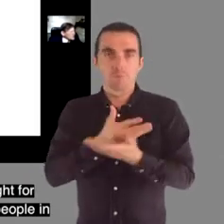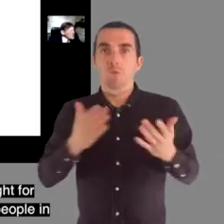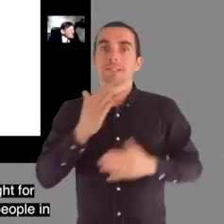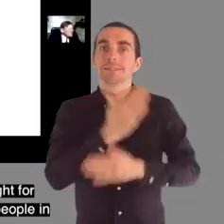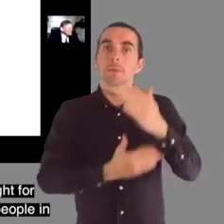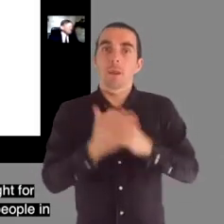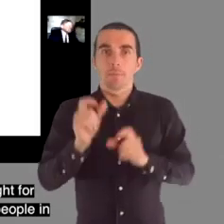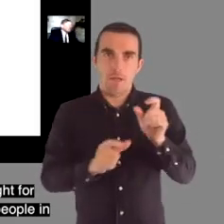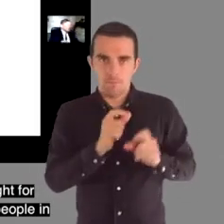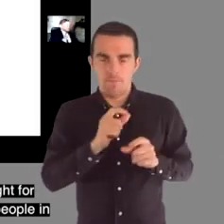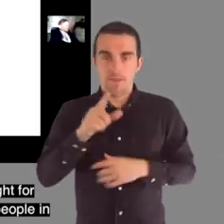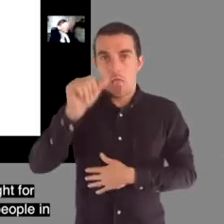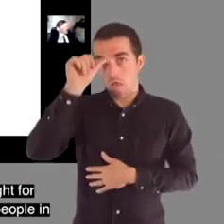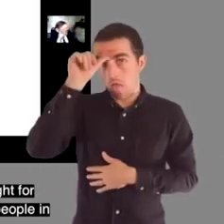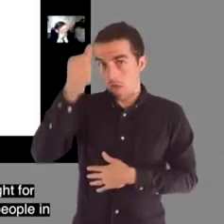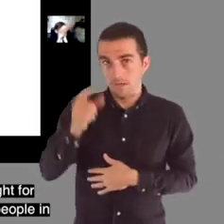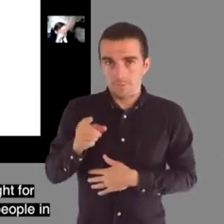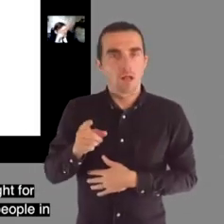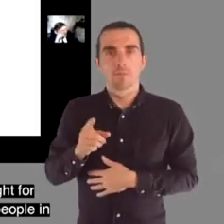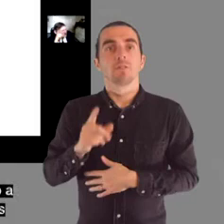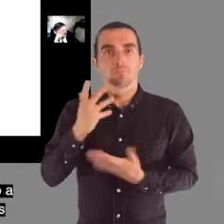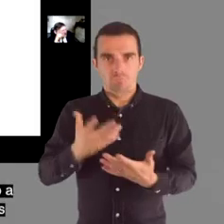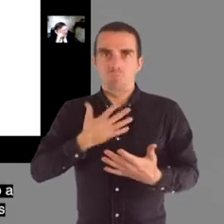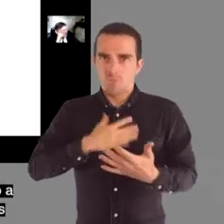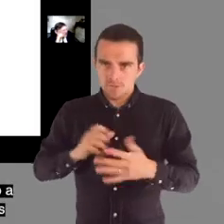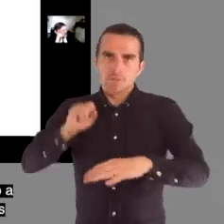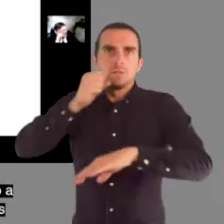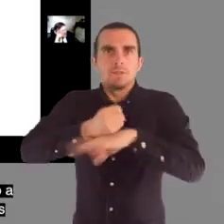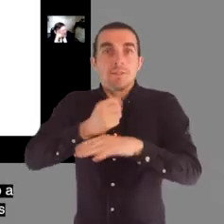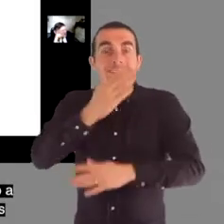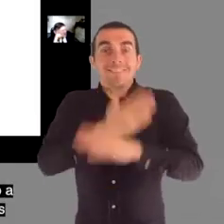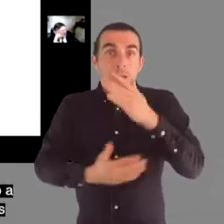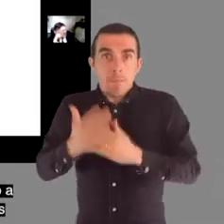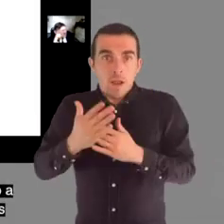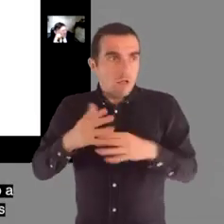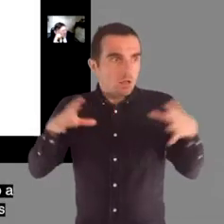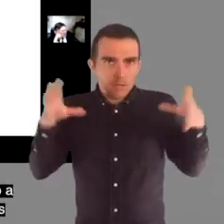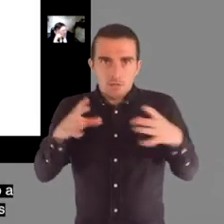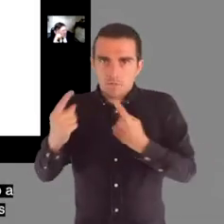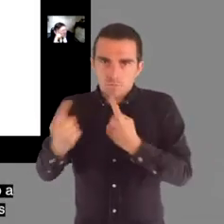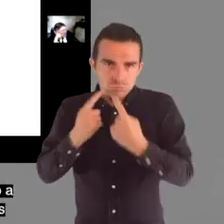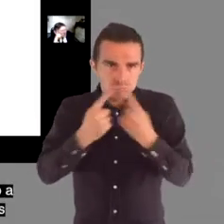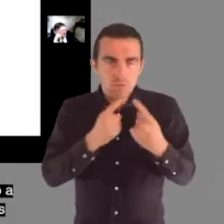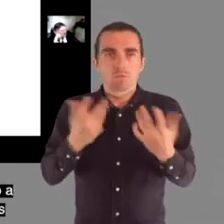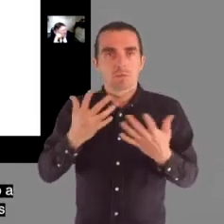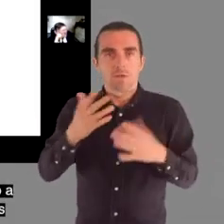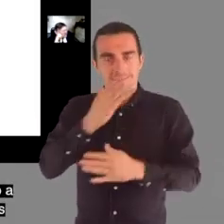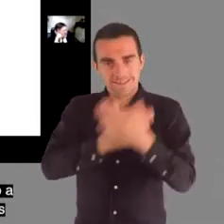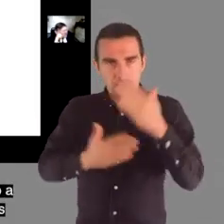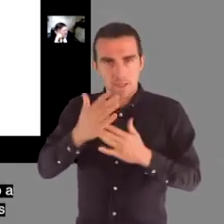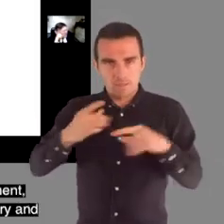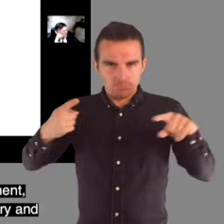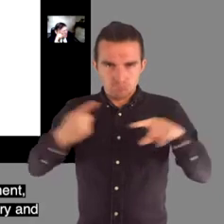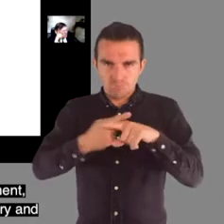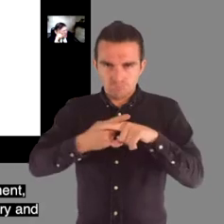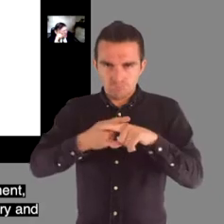that fought for employment rights for disabled people in India, but to actually set up a disability network that was